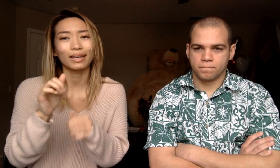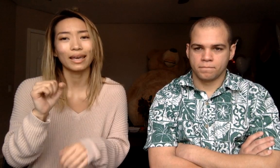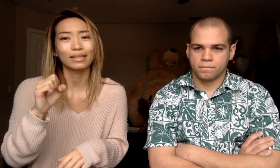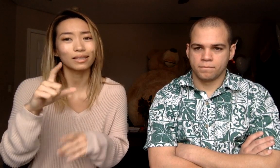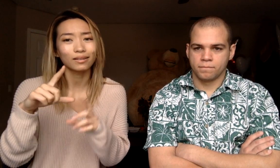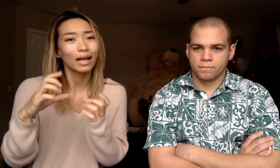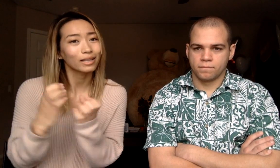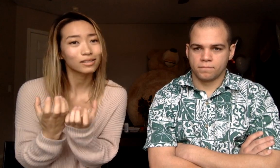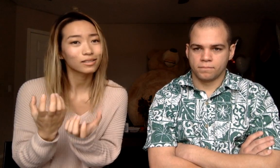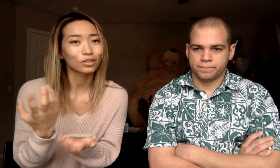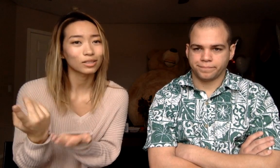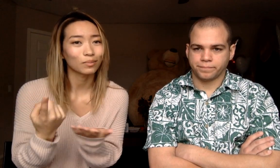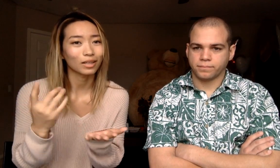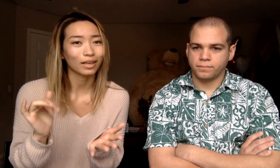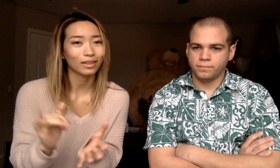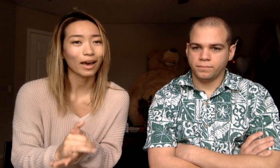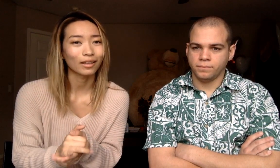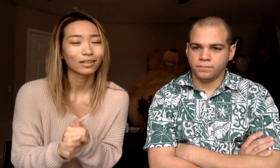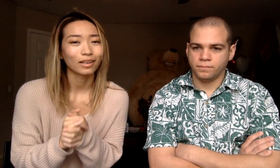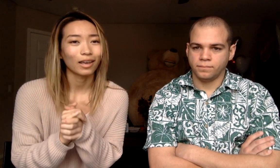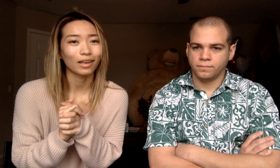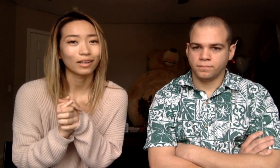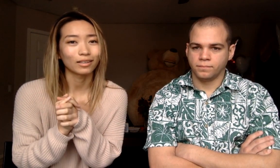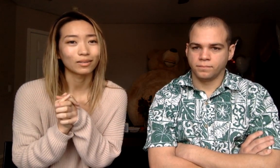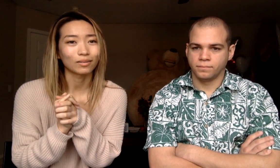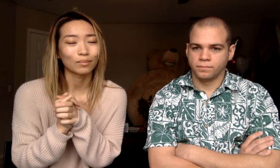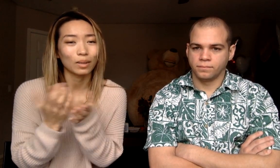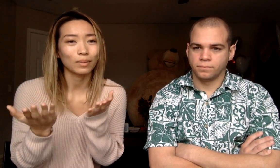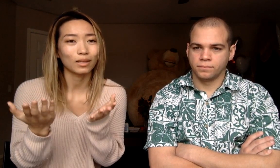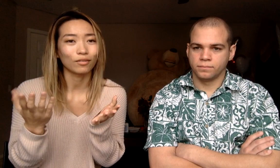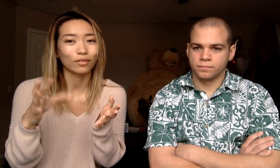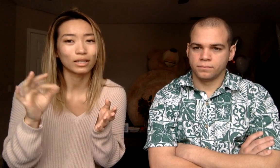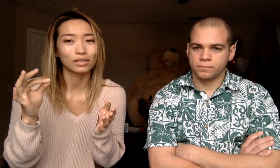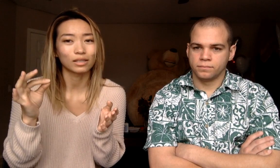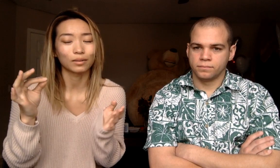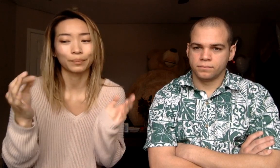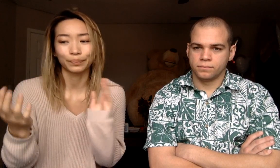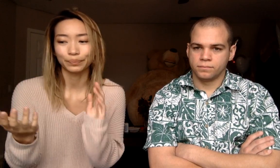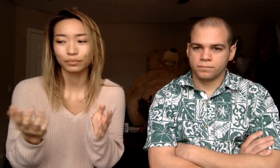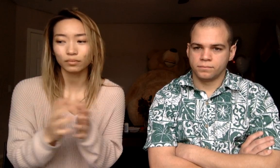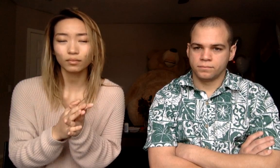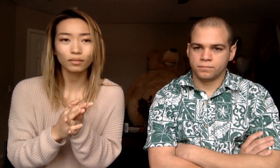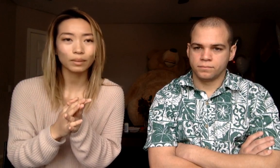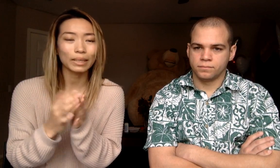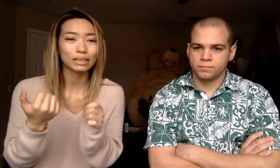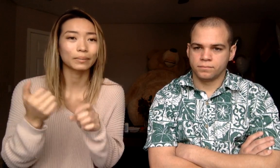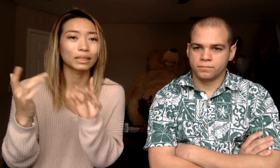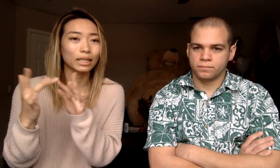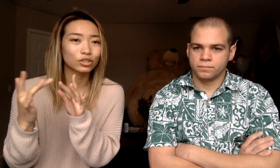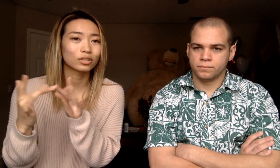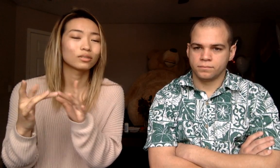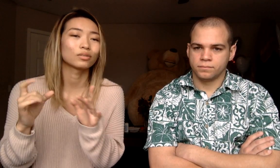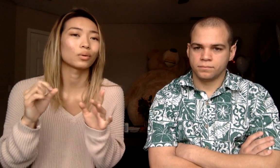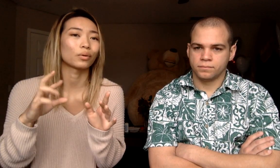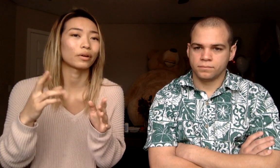ASL class or something like that, and maybe make some connections or find